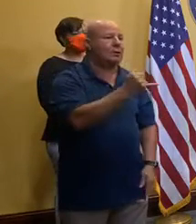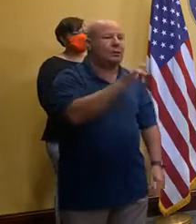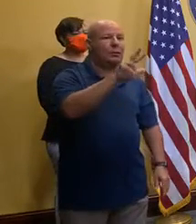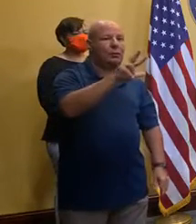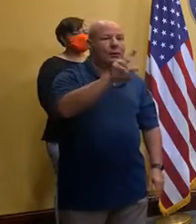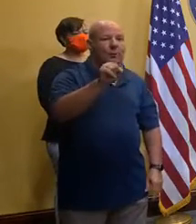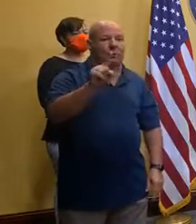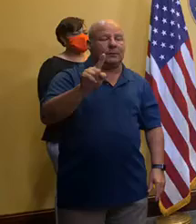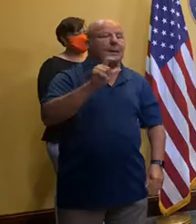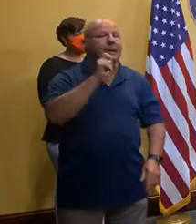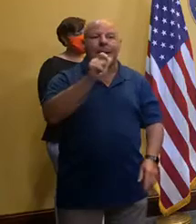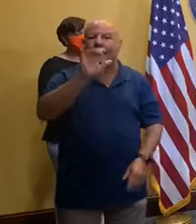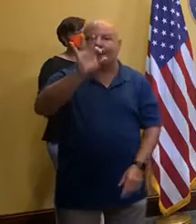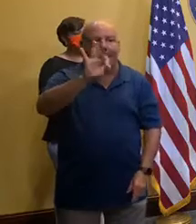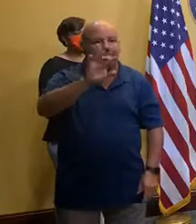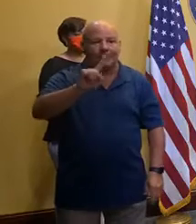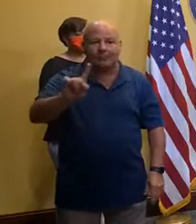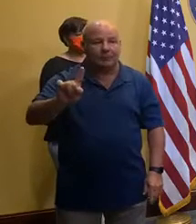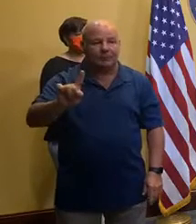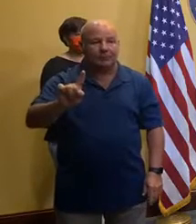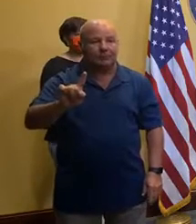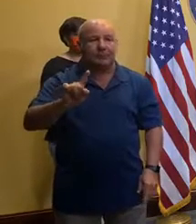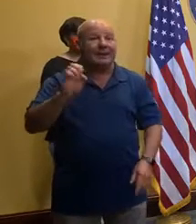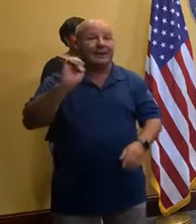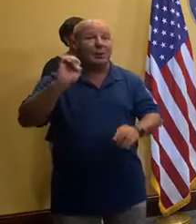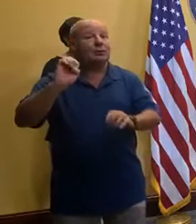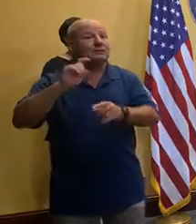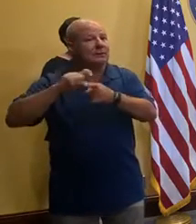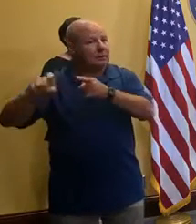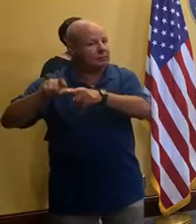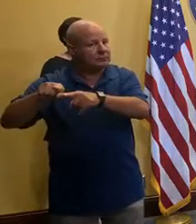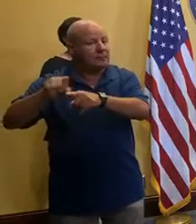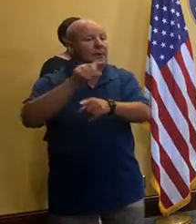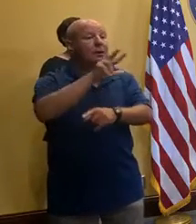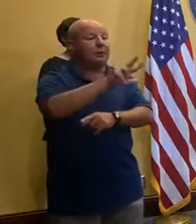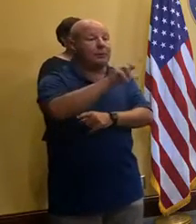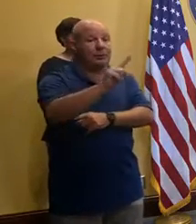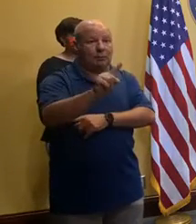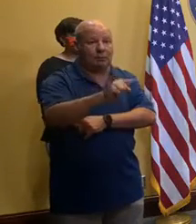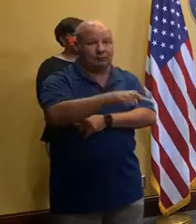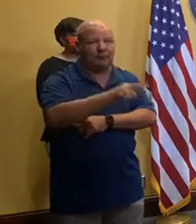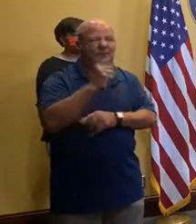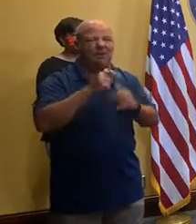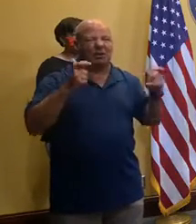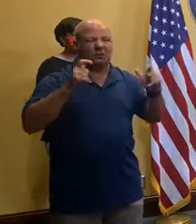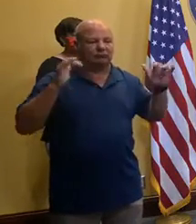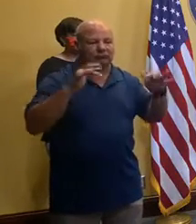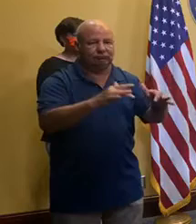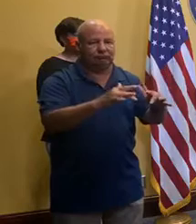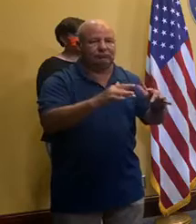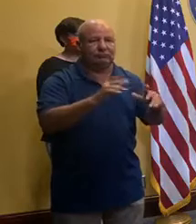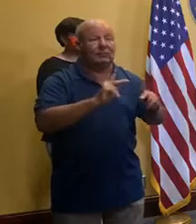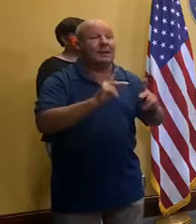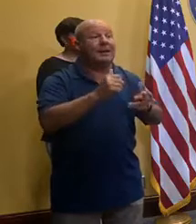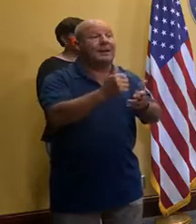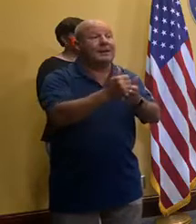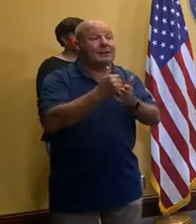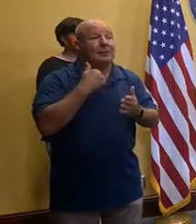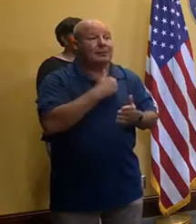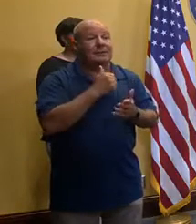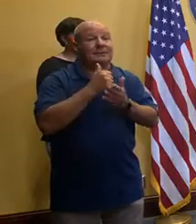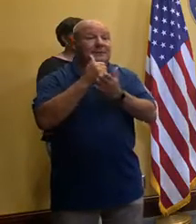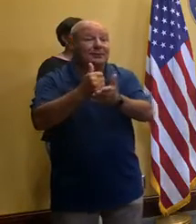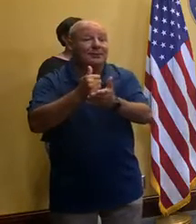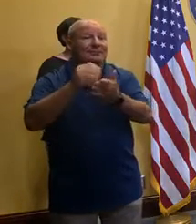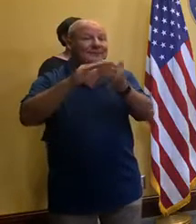not 911 that will tie up our lines for emergency calls. Please call 311. So again, help us to help our city